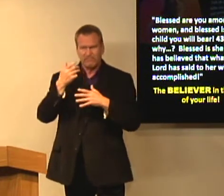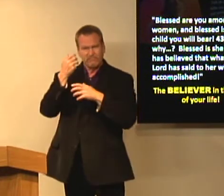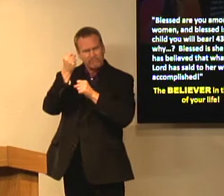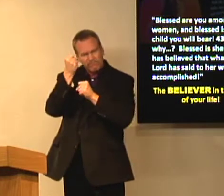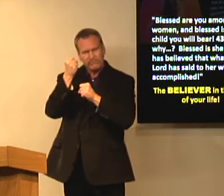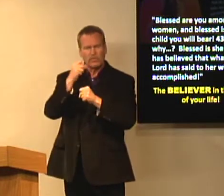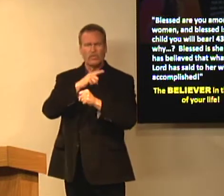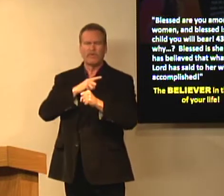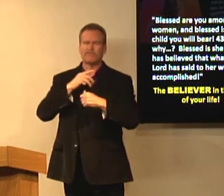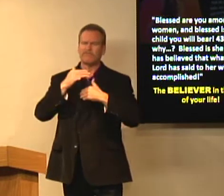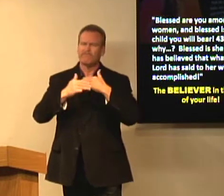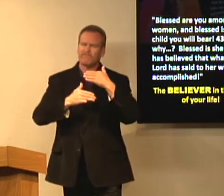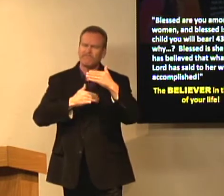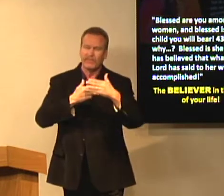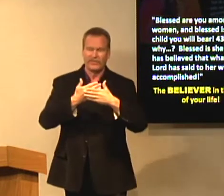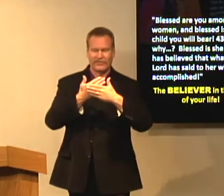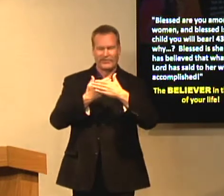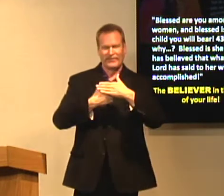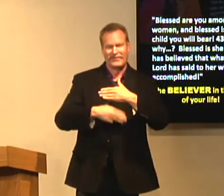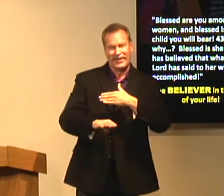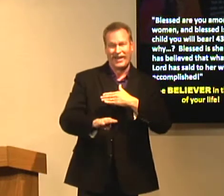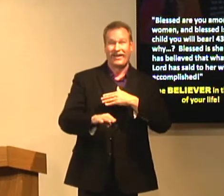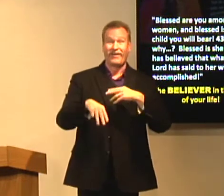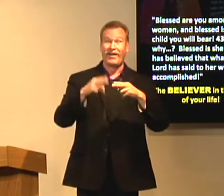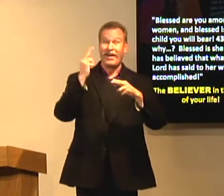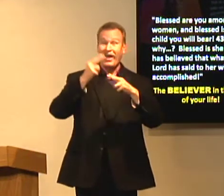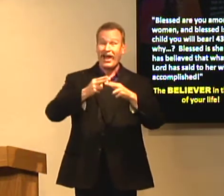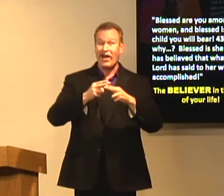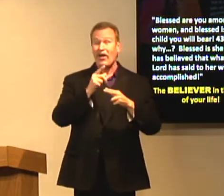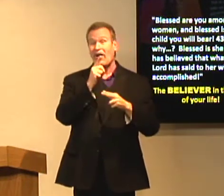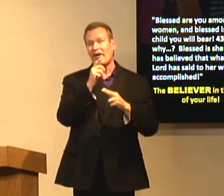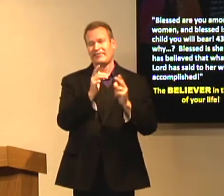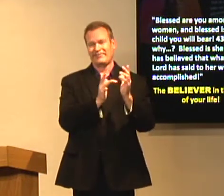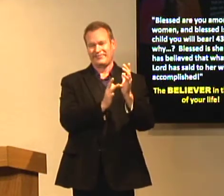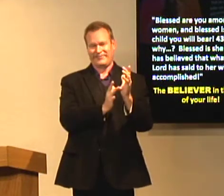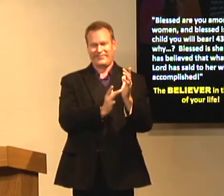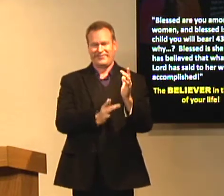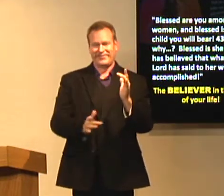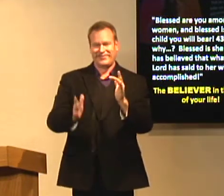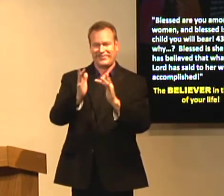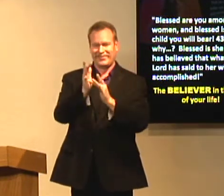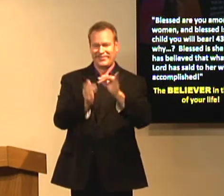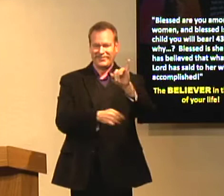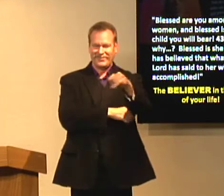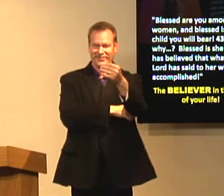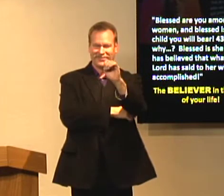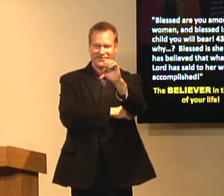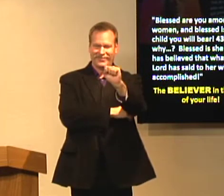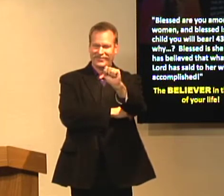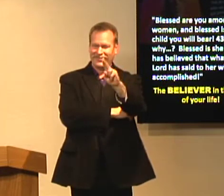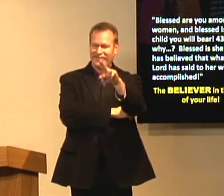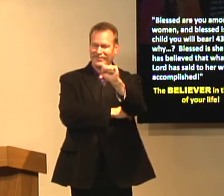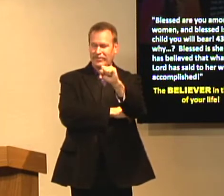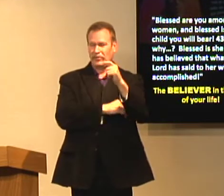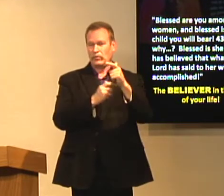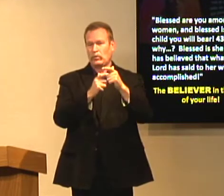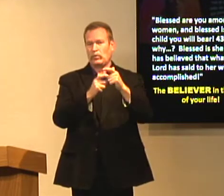as she saw that, she still held steadfast to the Lord until she birthed her child. And her child was called